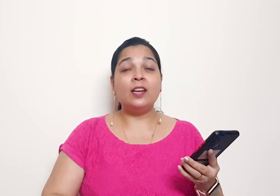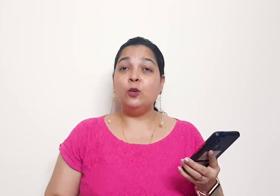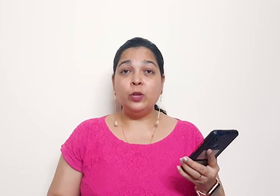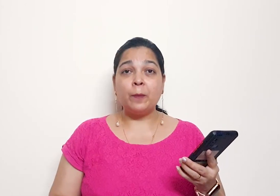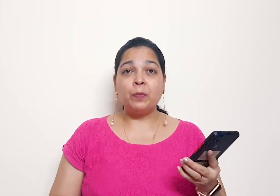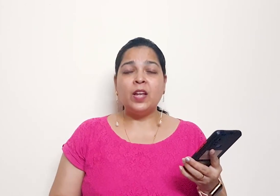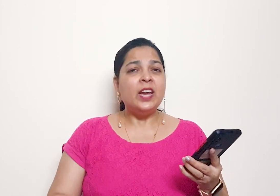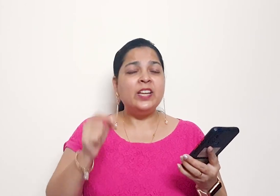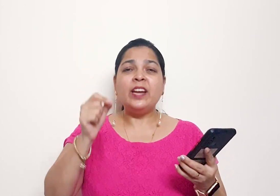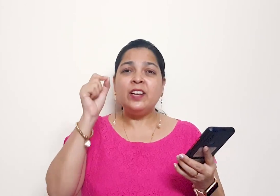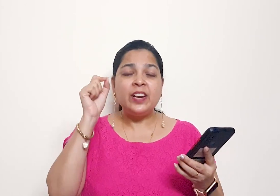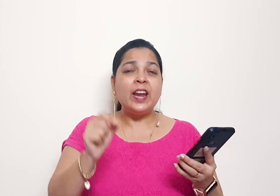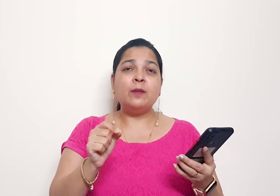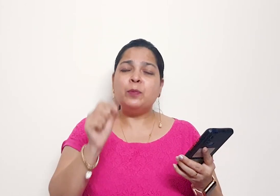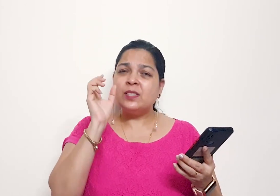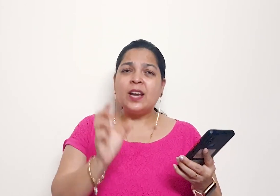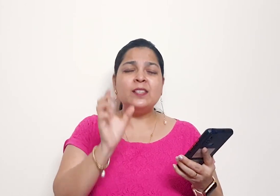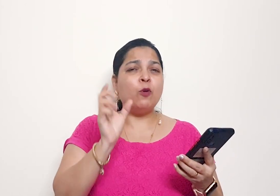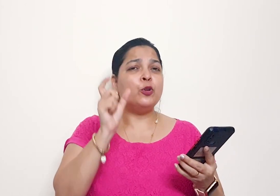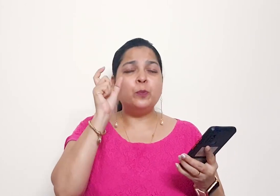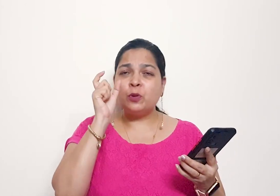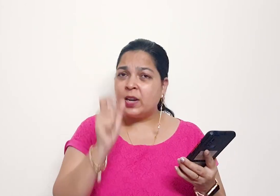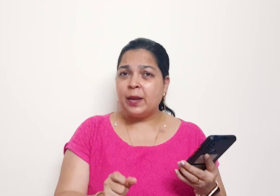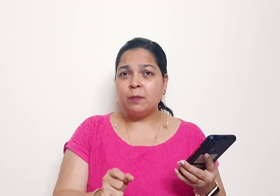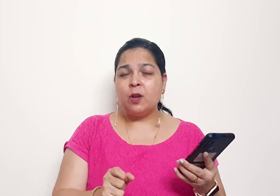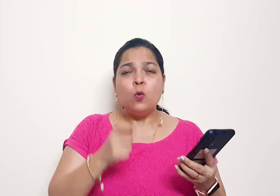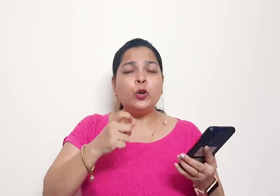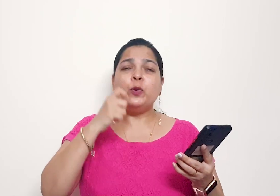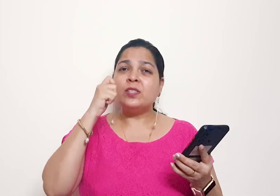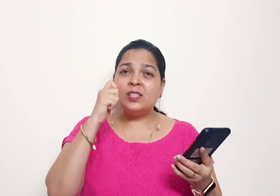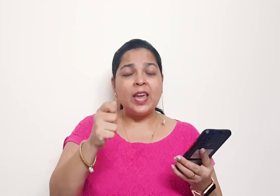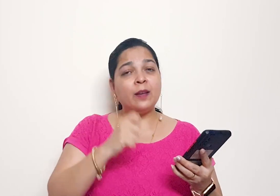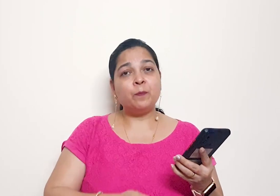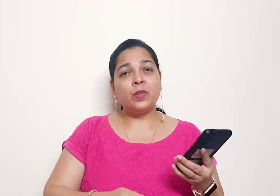proclaiming. Hallelujah. It can create precisely what you proclaim,